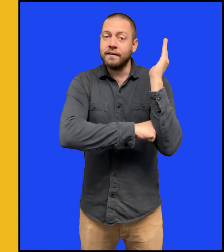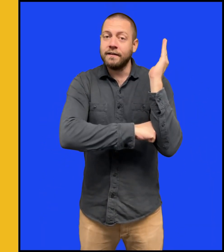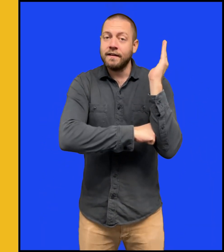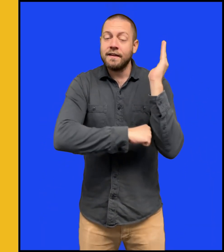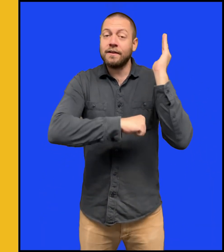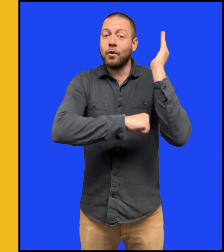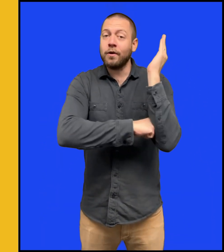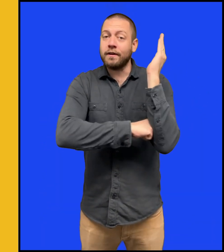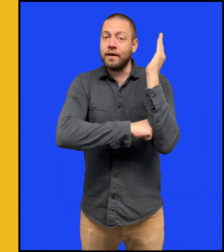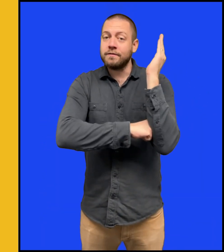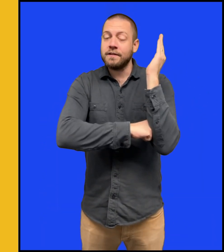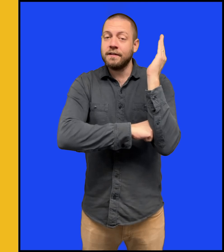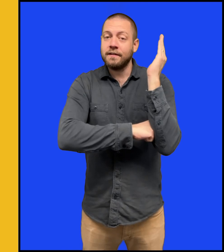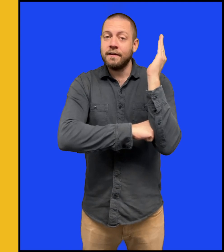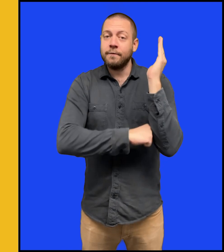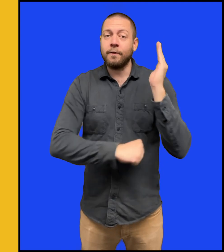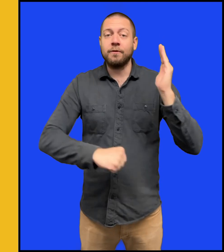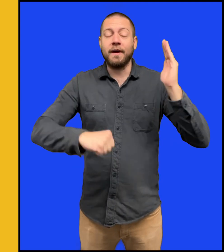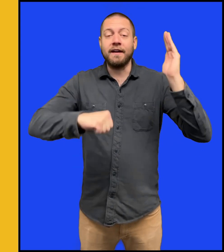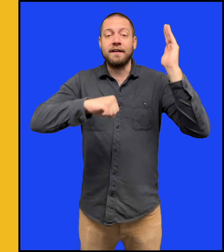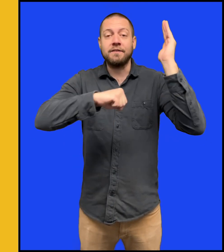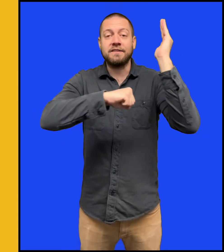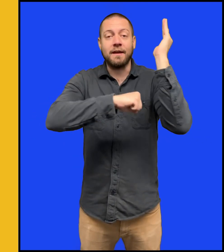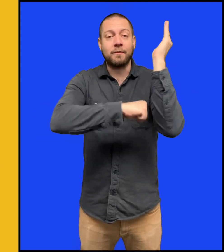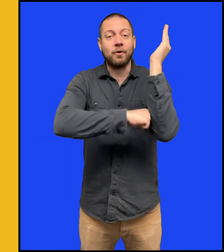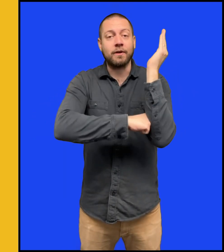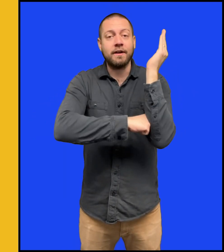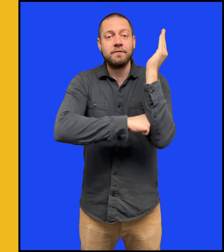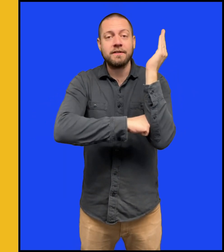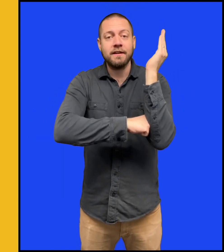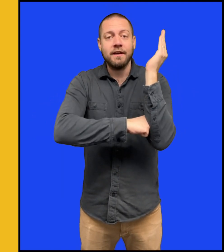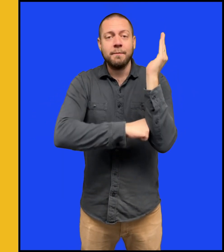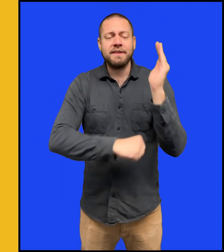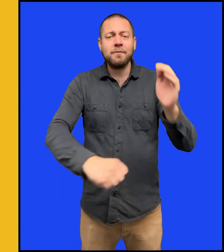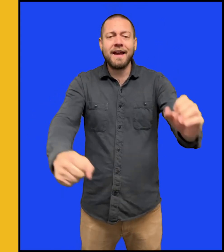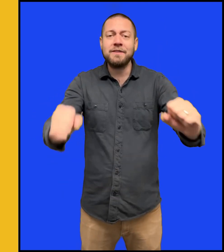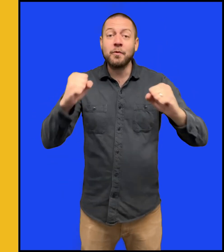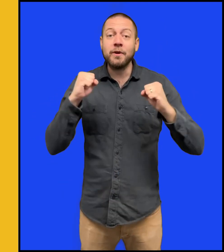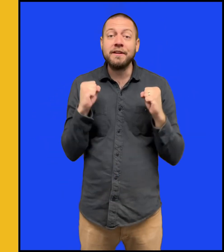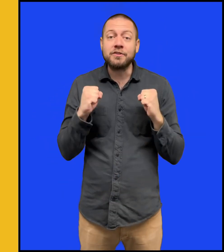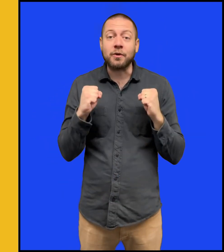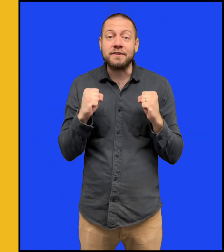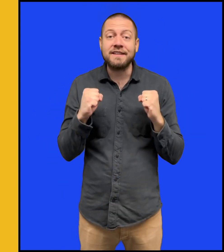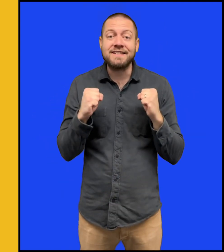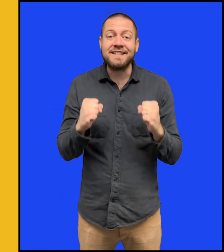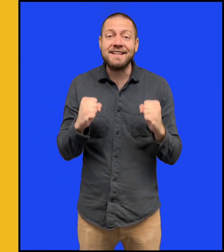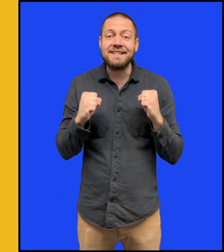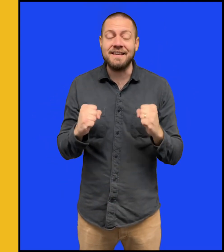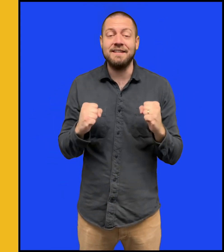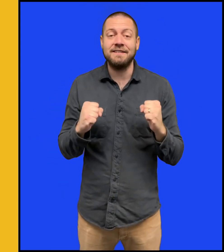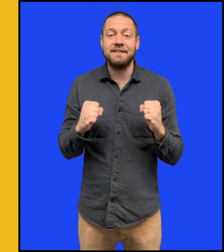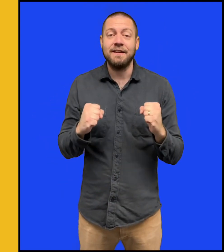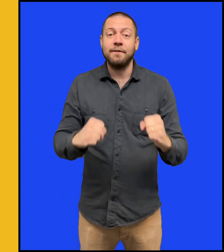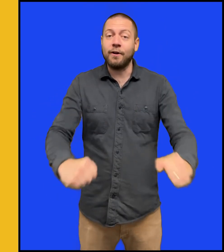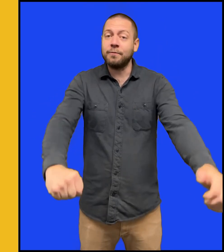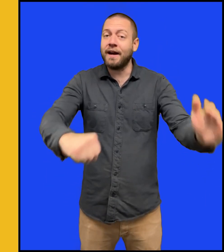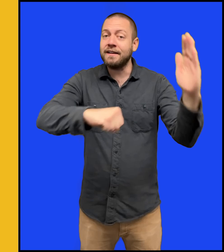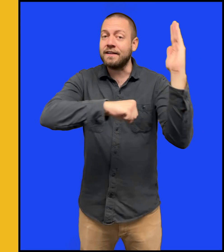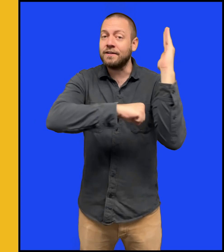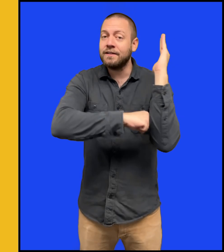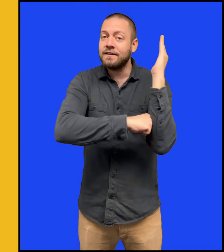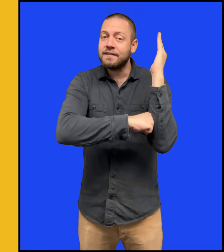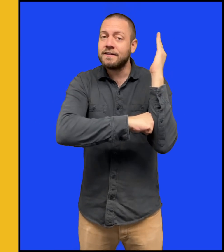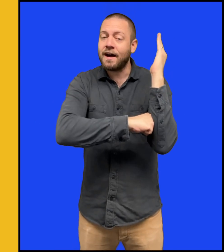one, the quarter note, followed by another same quarter note, but then we had the really short ones, the TTs, followed